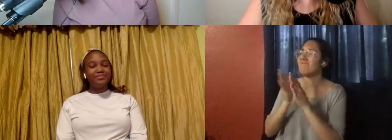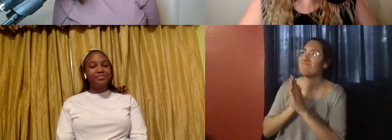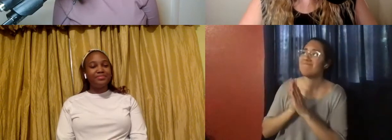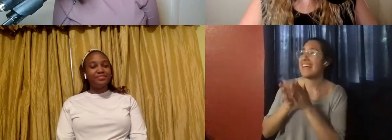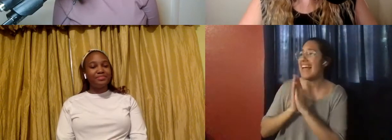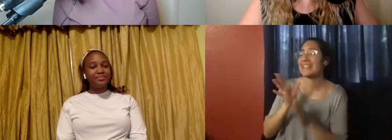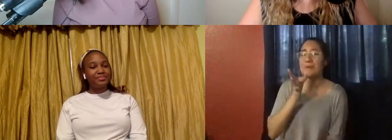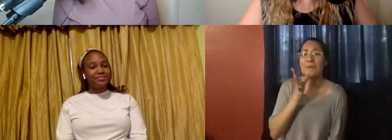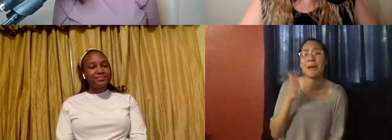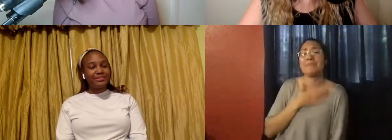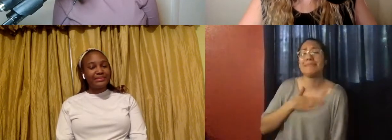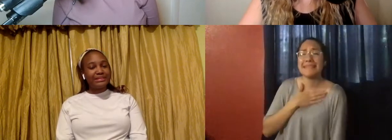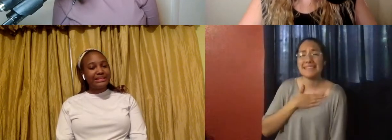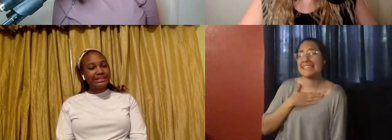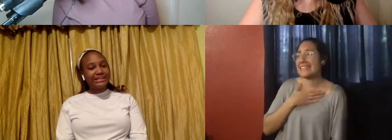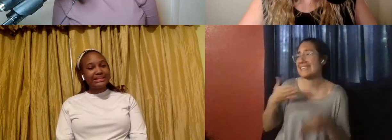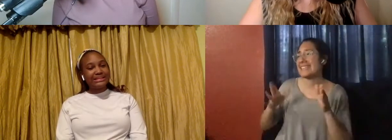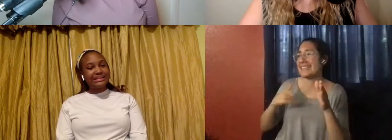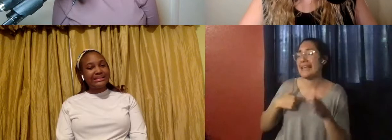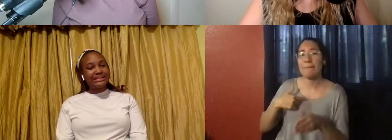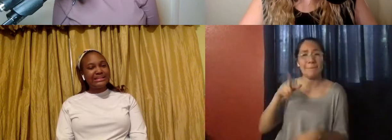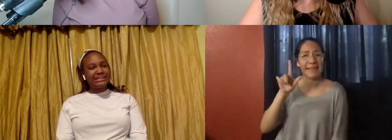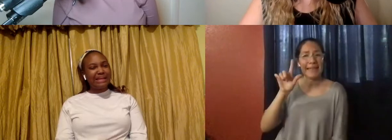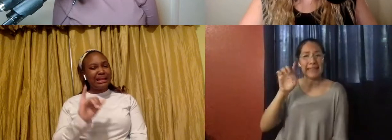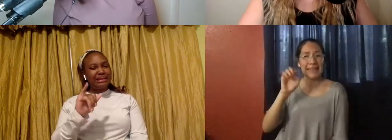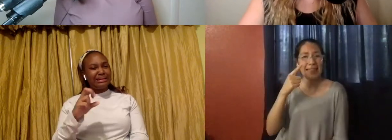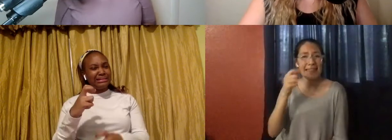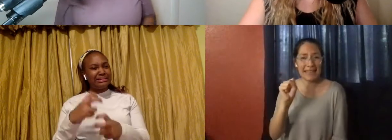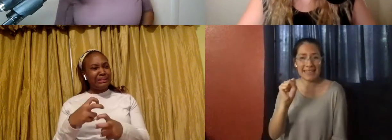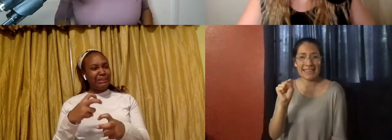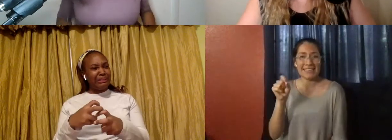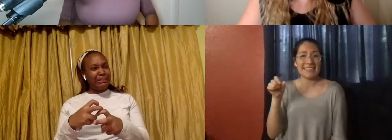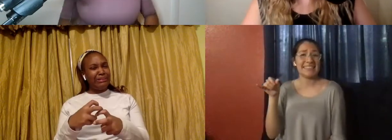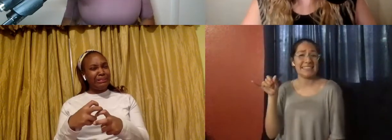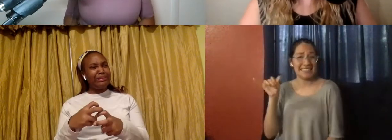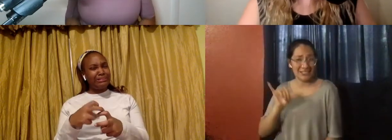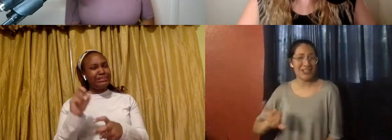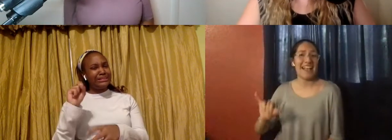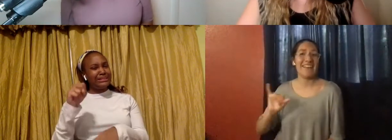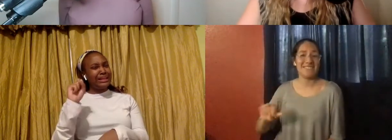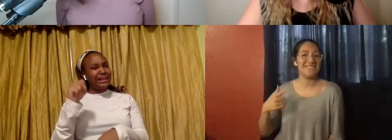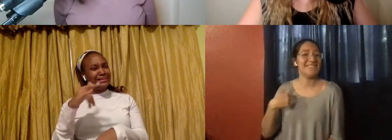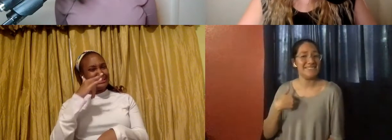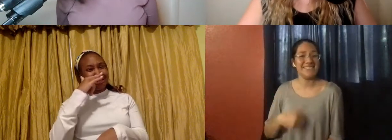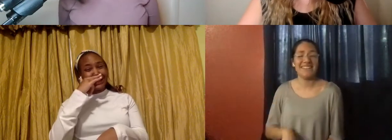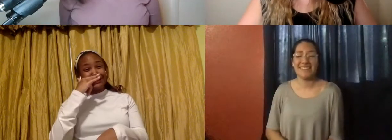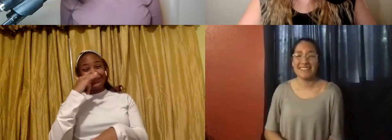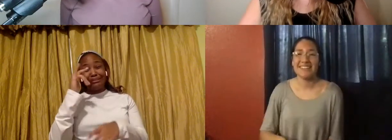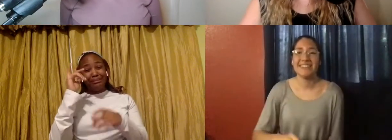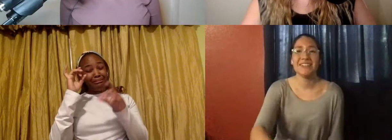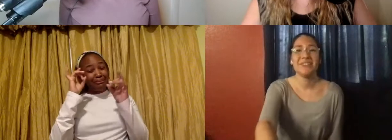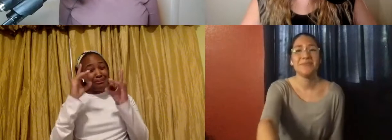You know, it's hard. It's tough out there. Sixth that grade. Is tough. Kids are mean. That is tough. Yes. Kids are awful. I